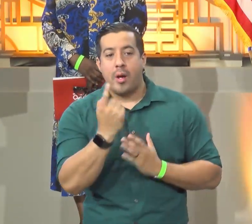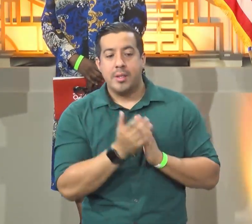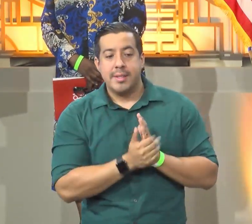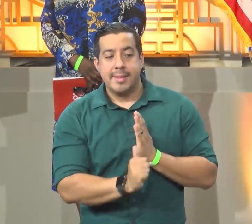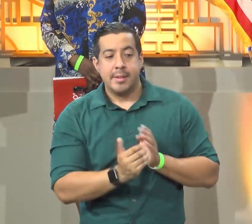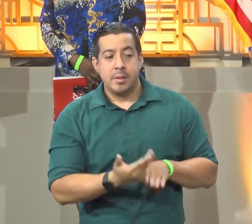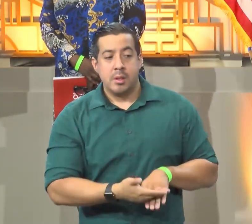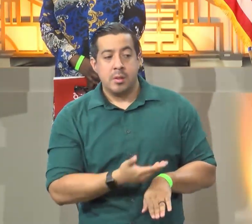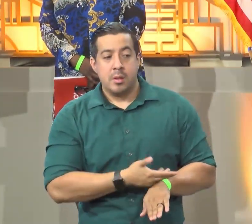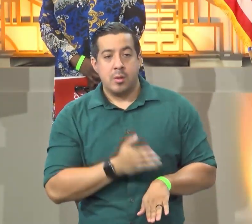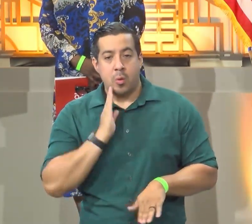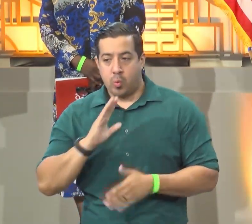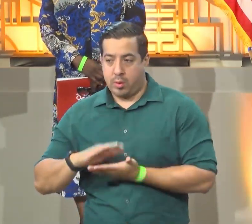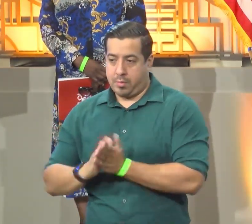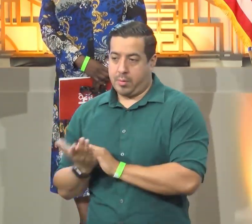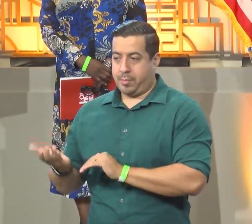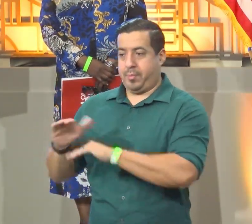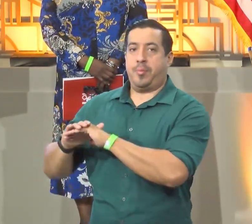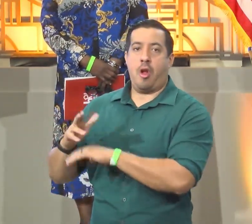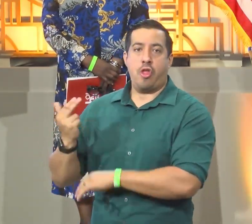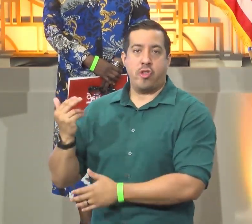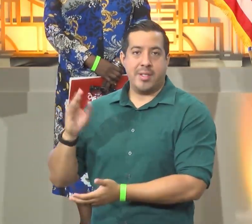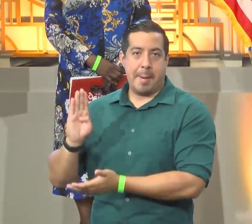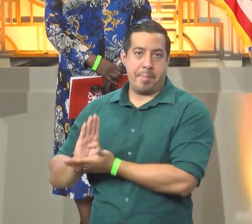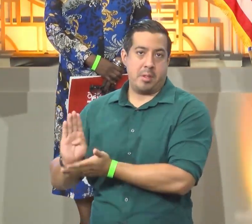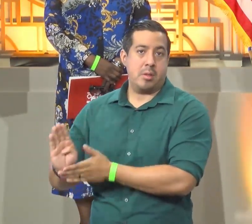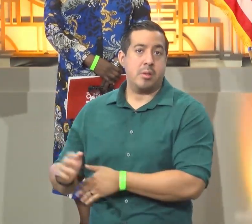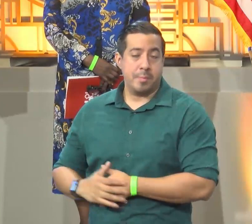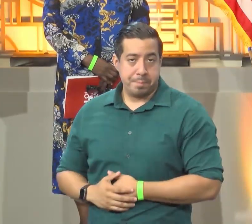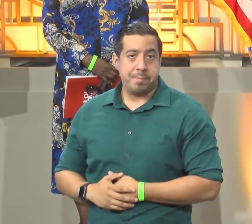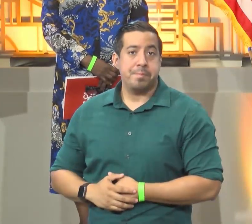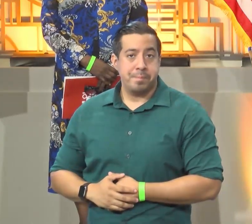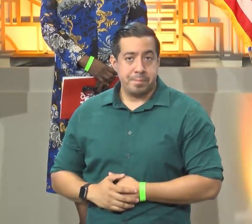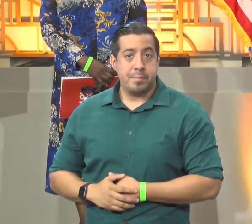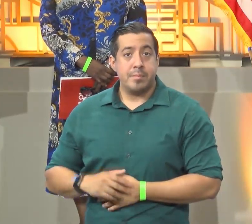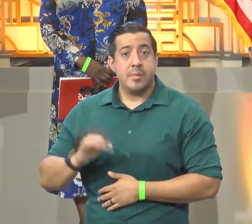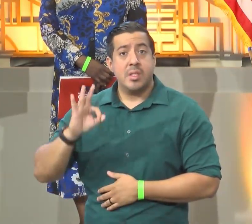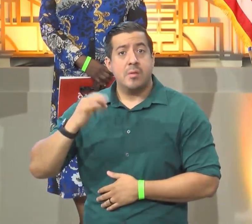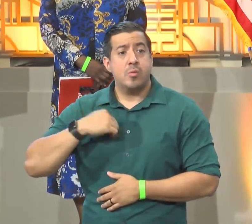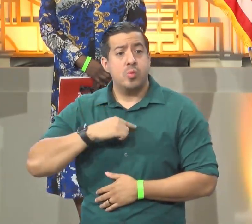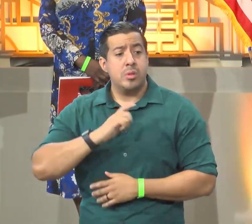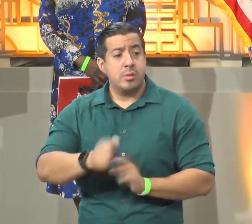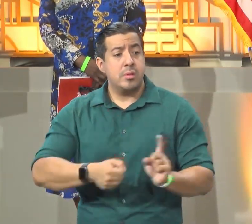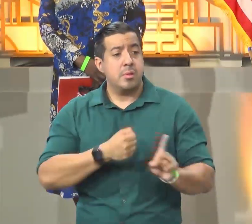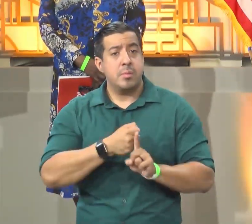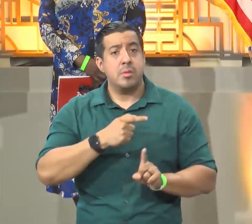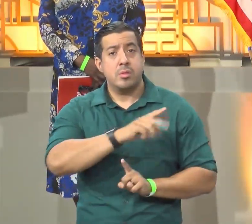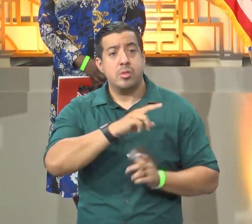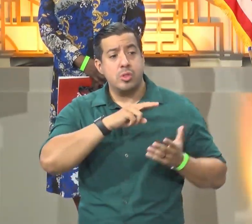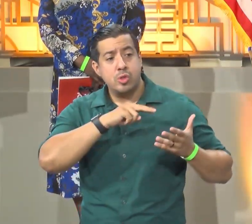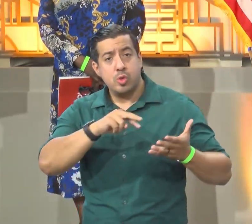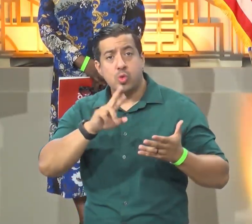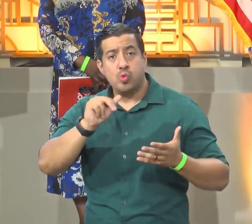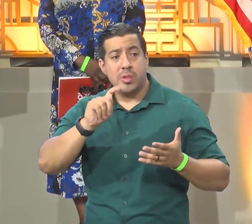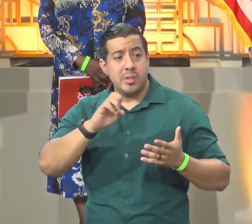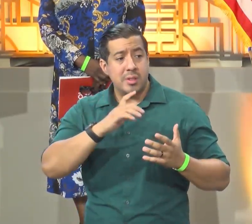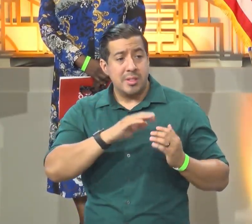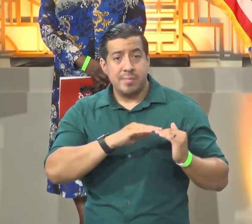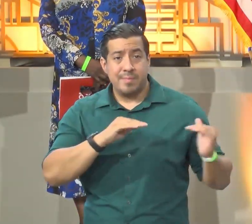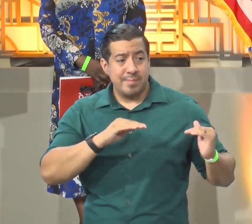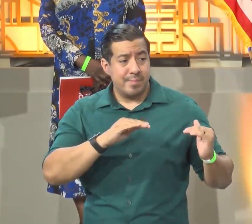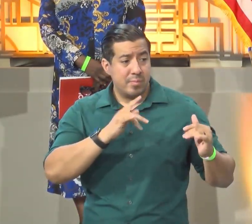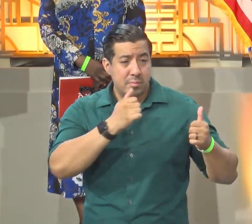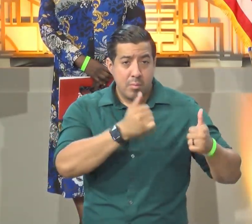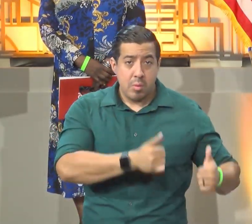level. And while the economic impact of increasing adult literacy rates is significant, we must